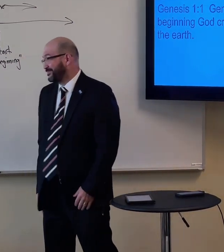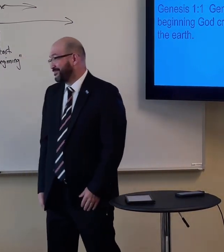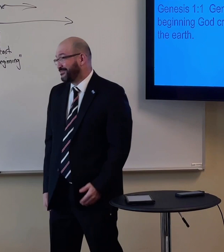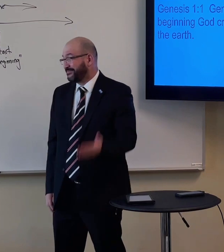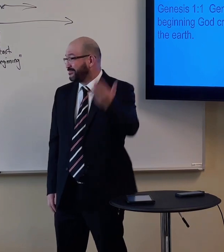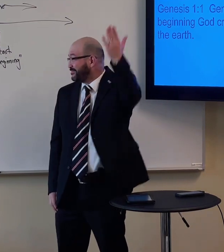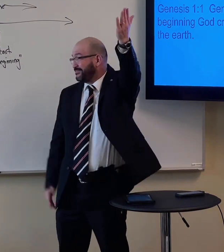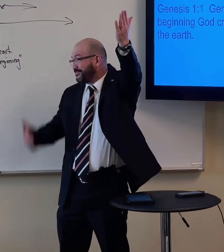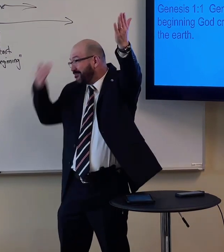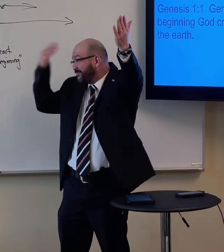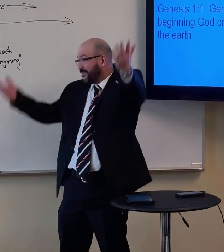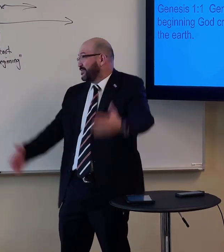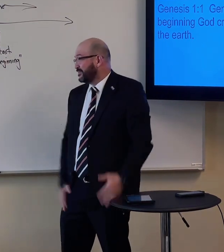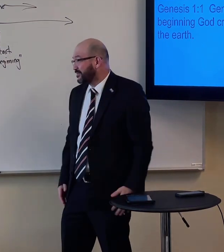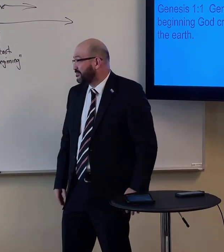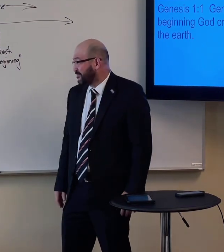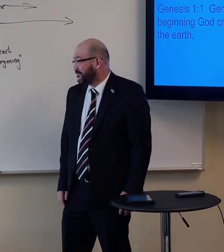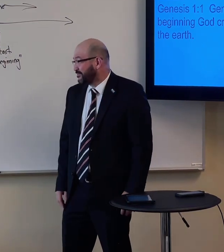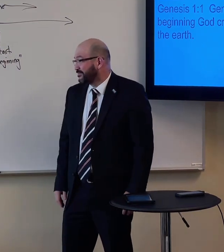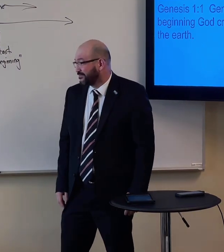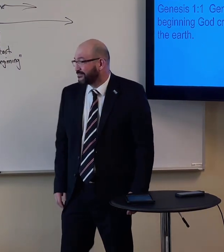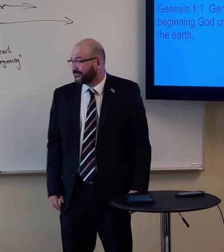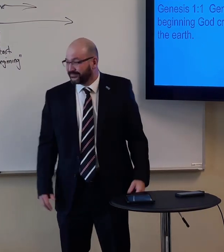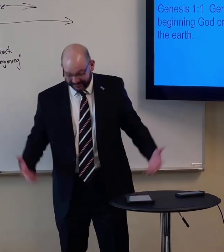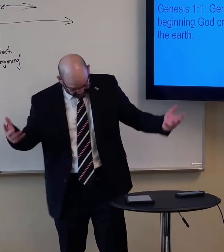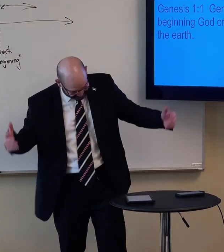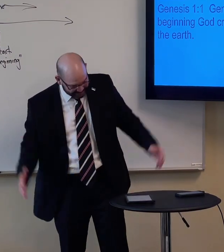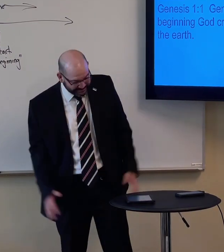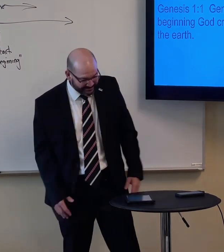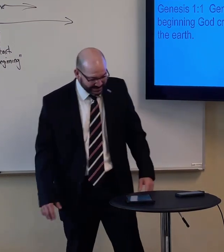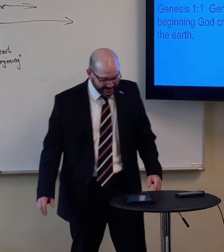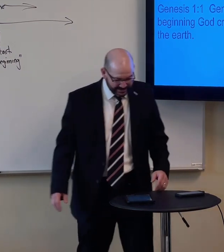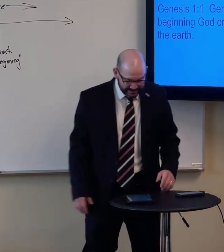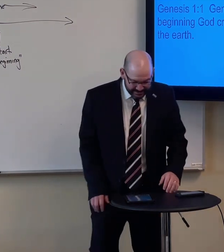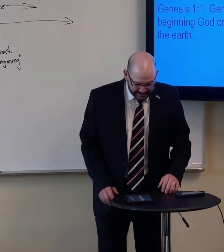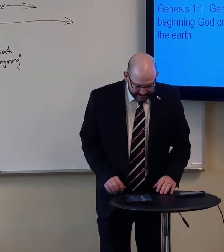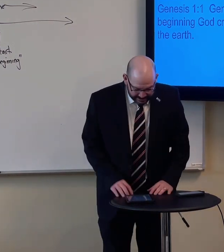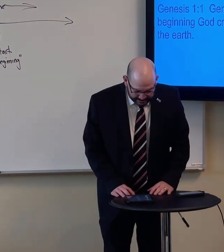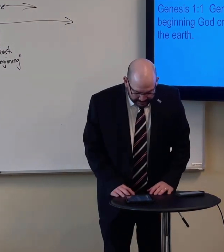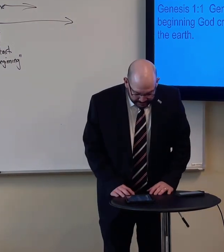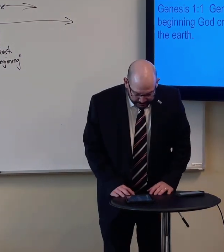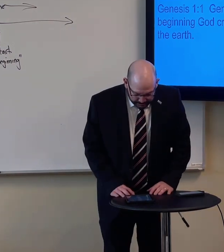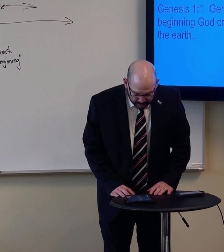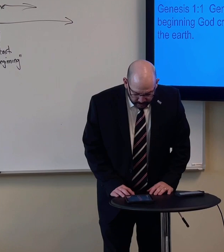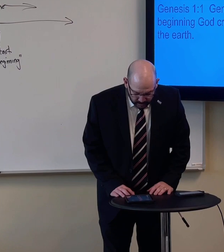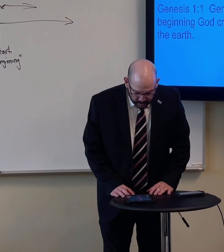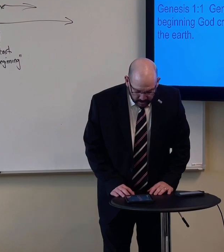Yes. God, God knew this was going to come about. This, this whole evolution thing. It's not new to him.